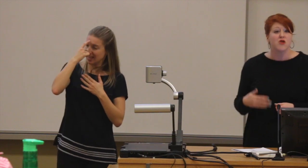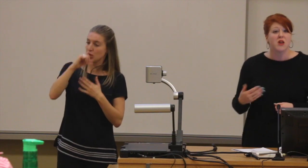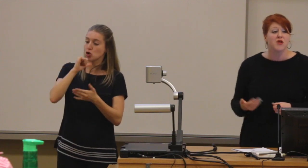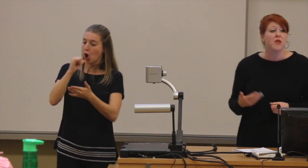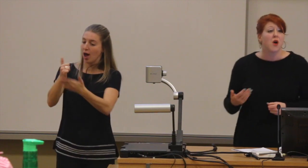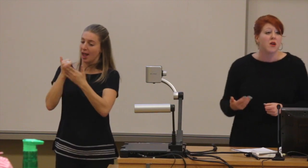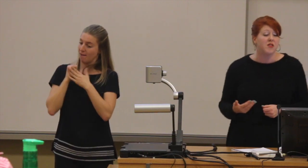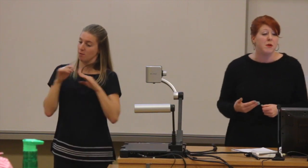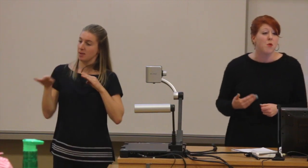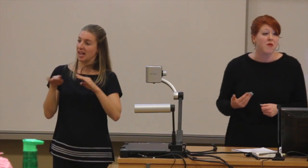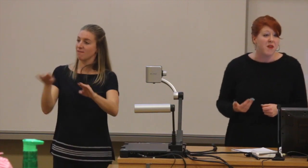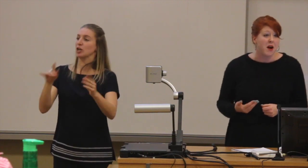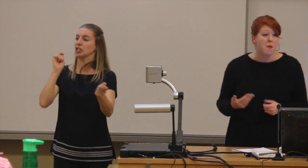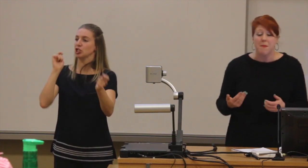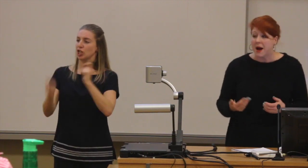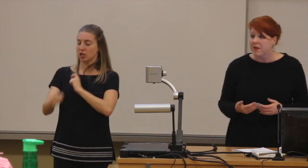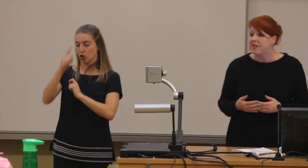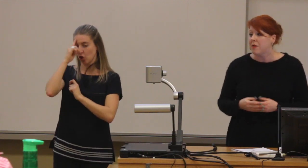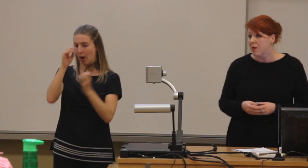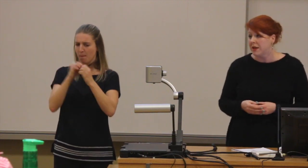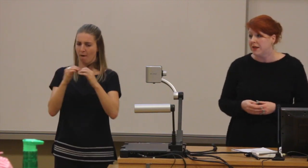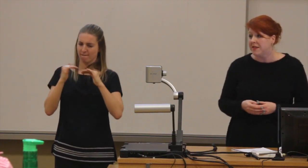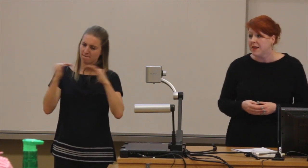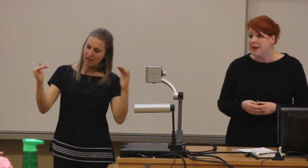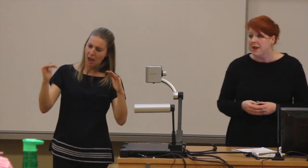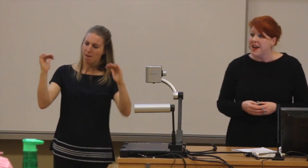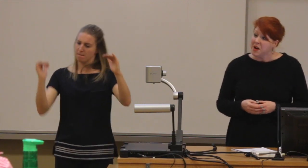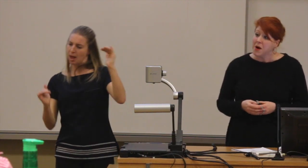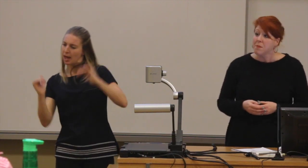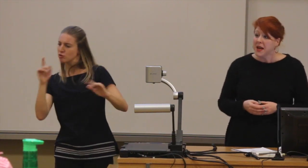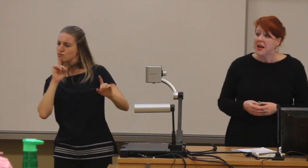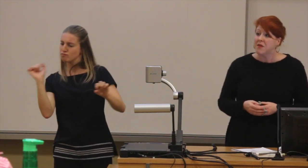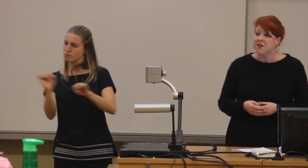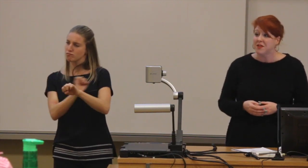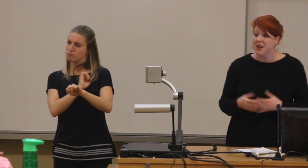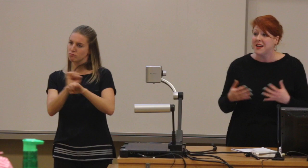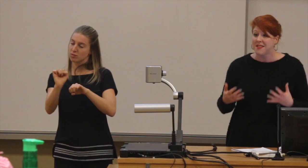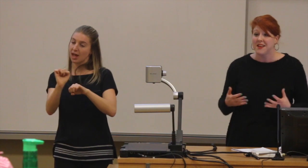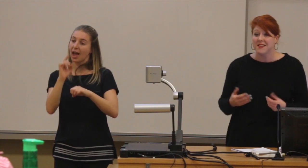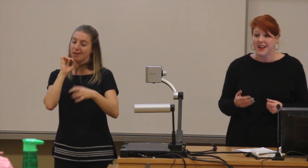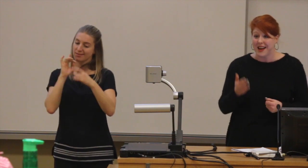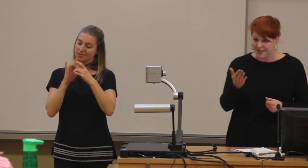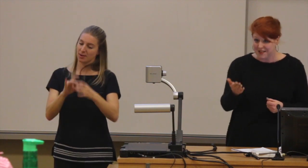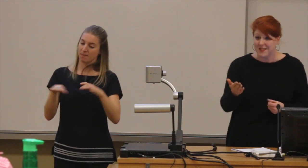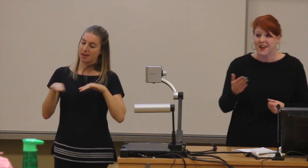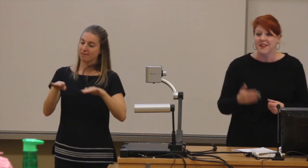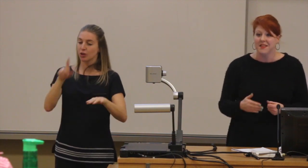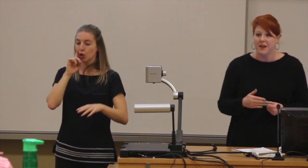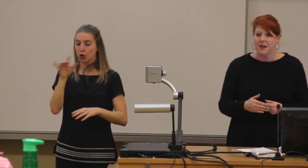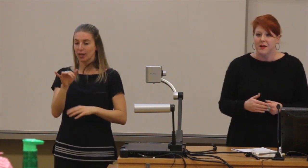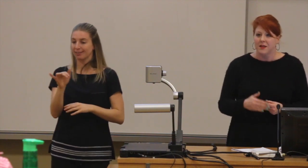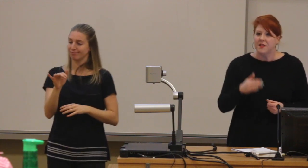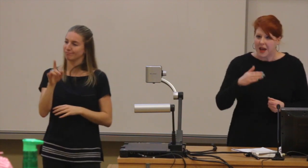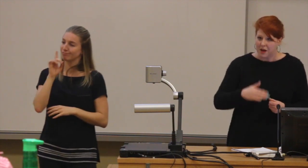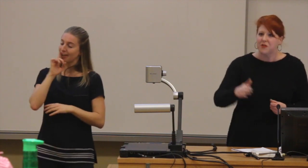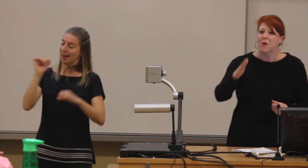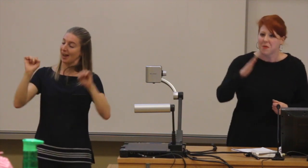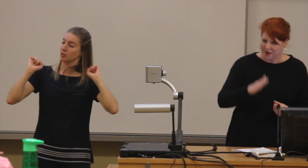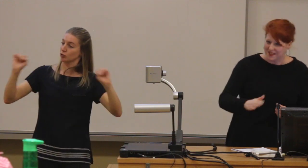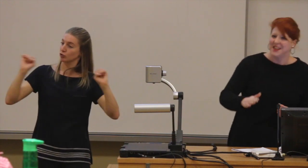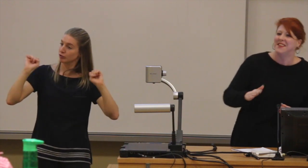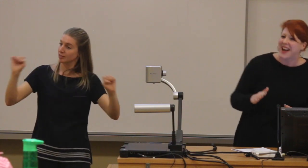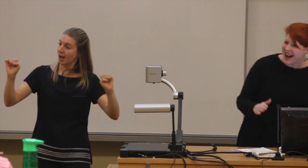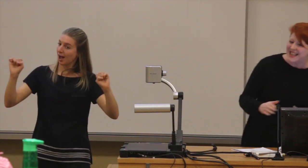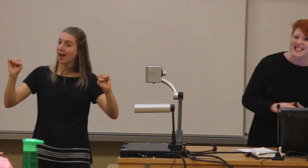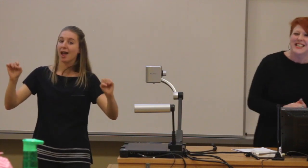them. Changing thoughts to be more fair, balanced, and realistic. And around behaviors, looking at things like exercise, scale to